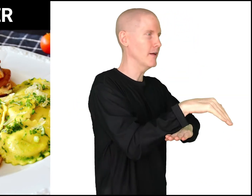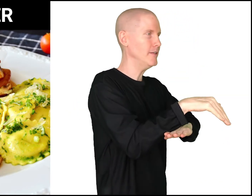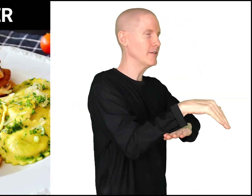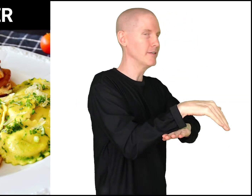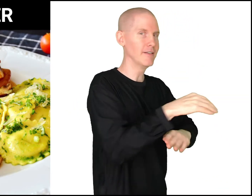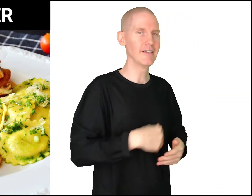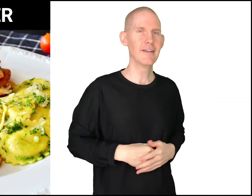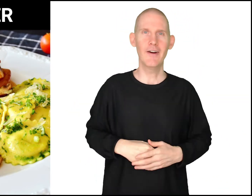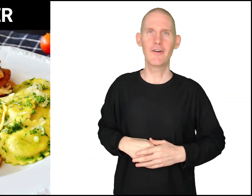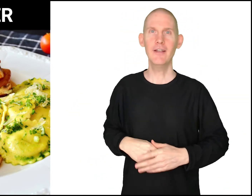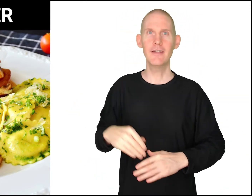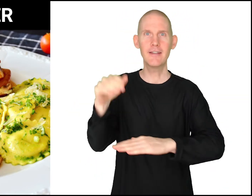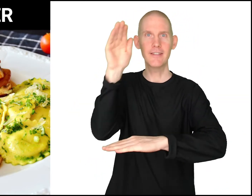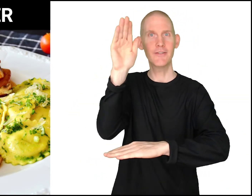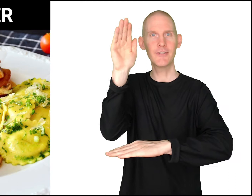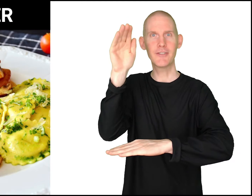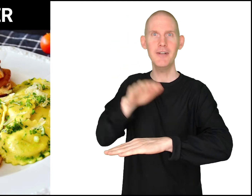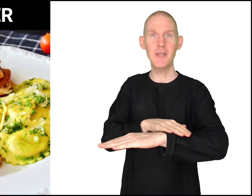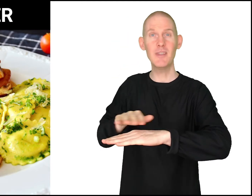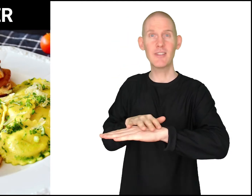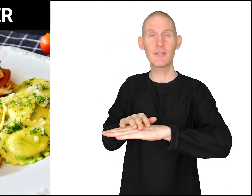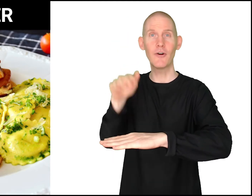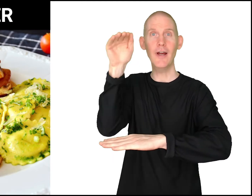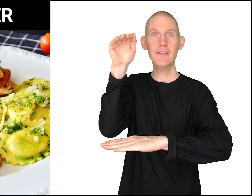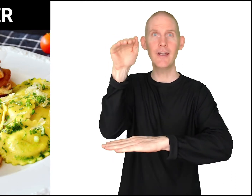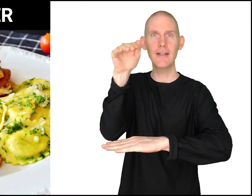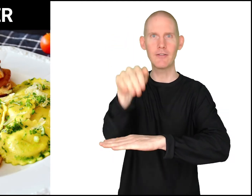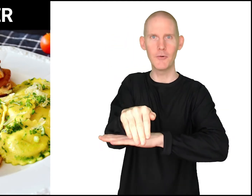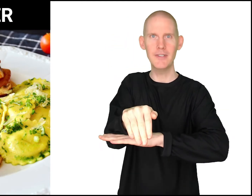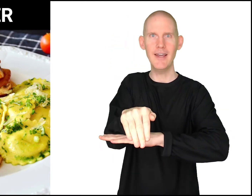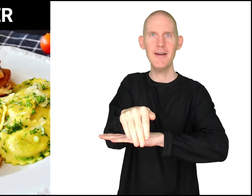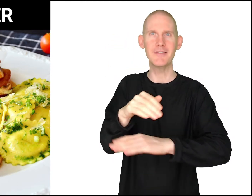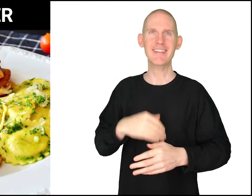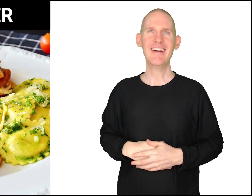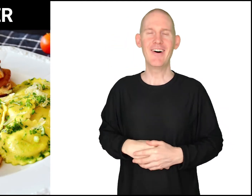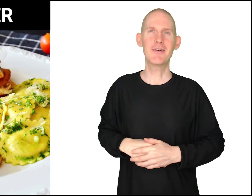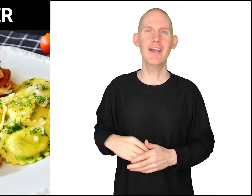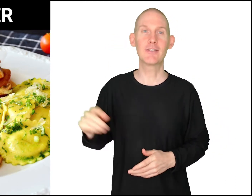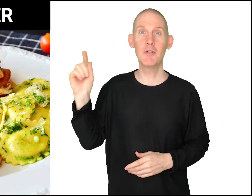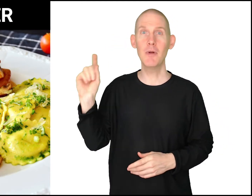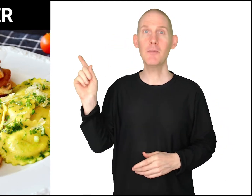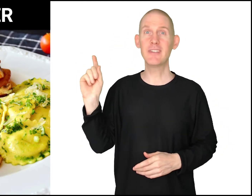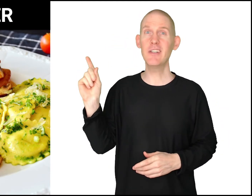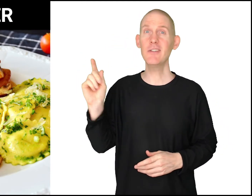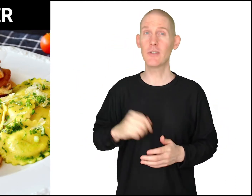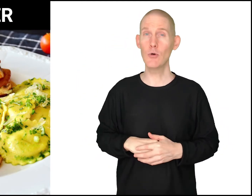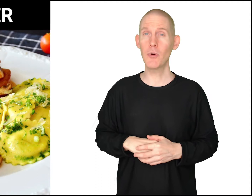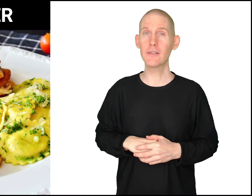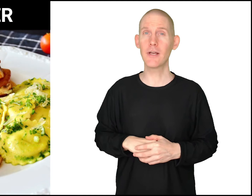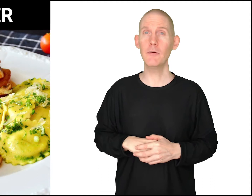night. Okay, think this is the sun, maybe this is the horizon, and it's going down. Okay, so remember dinner, the two-part sign, we